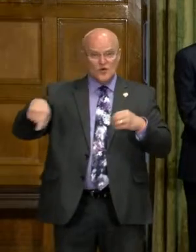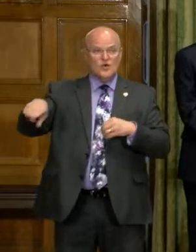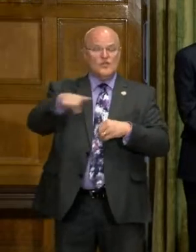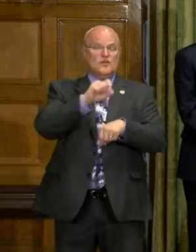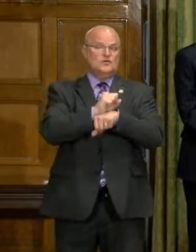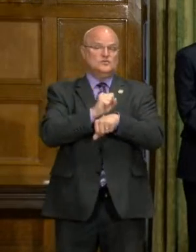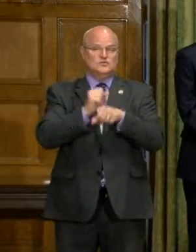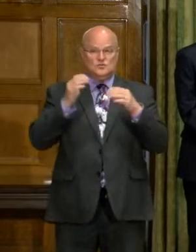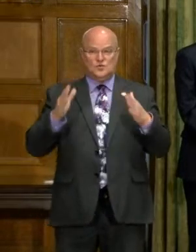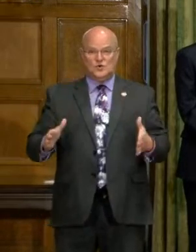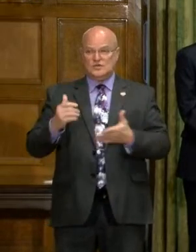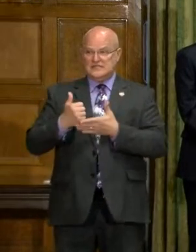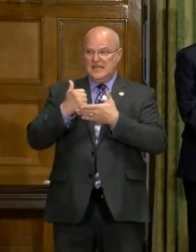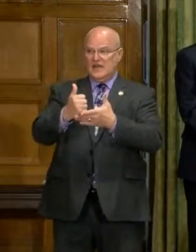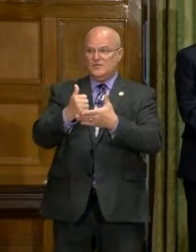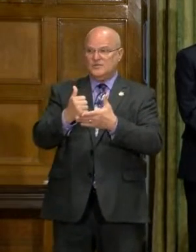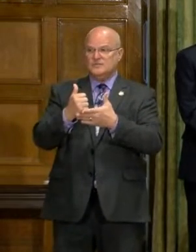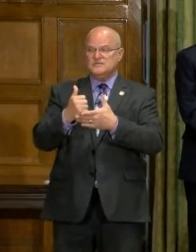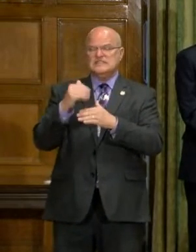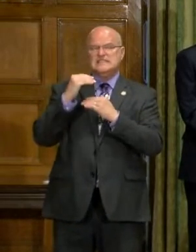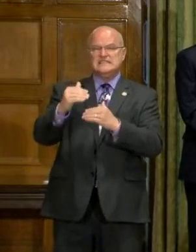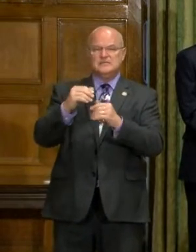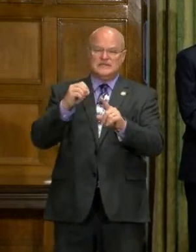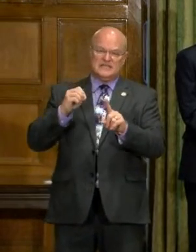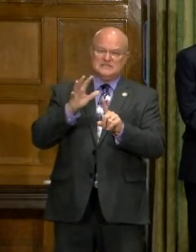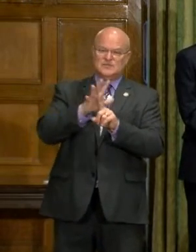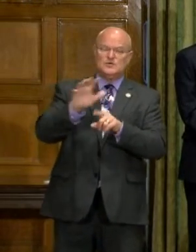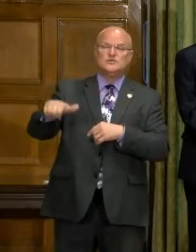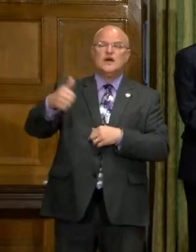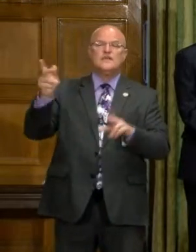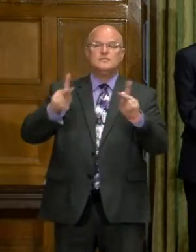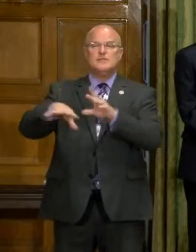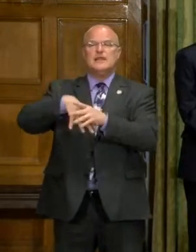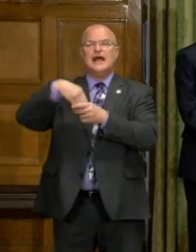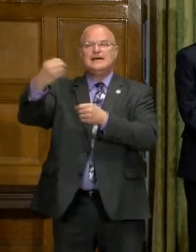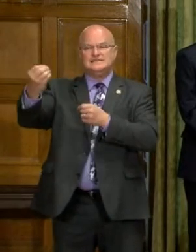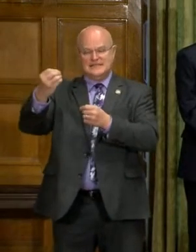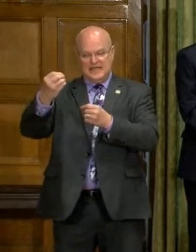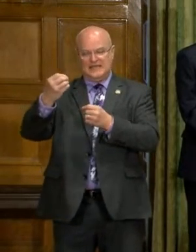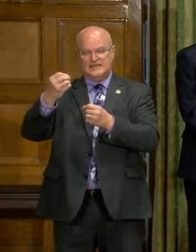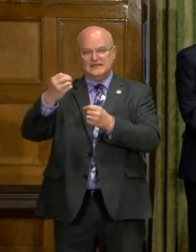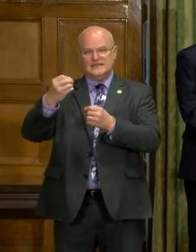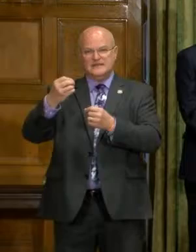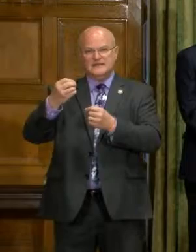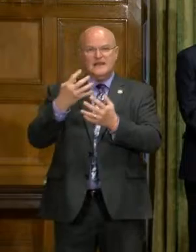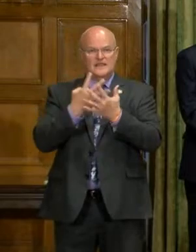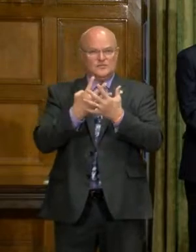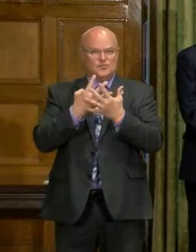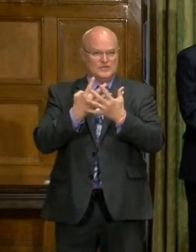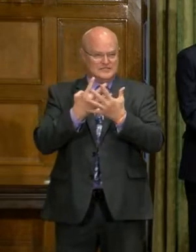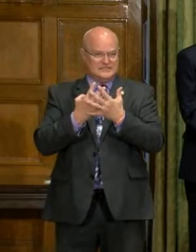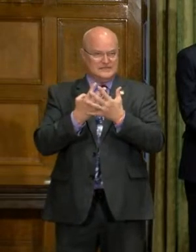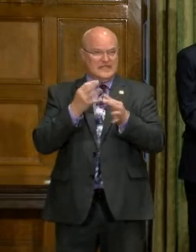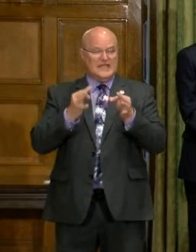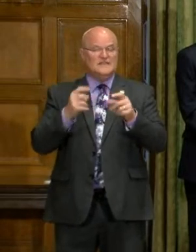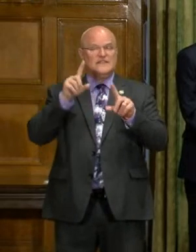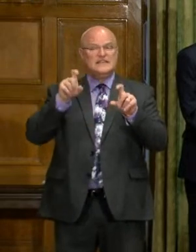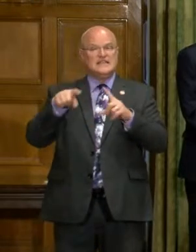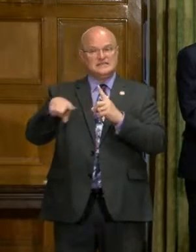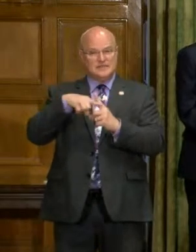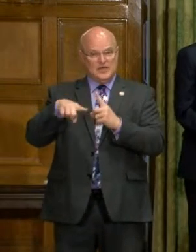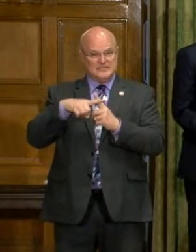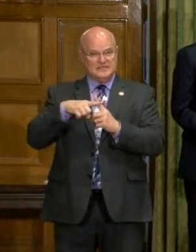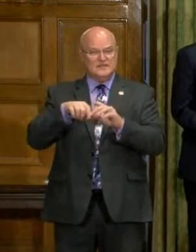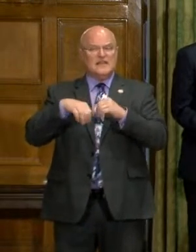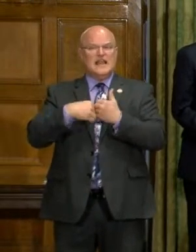those workers to help them to limit exposure to other people outside the prison walls if they test